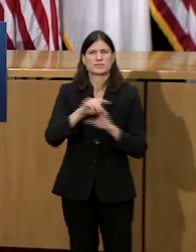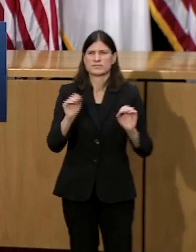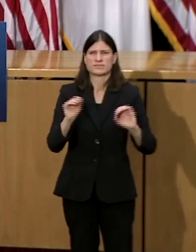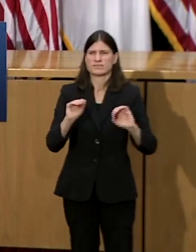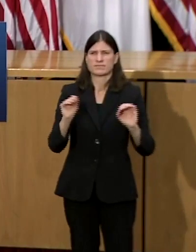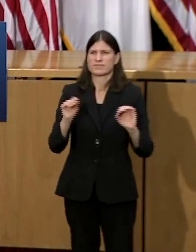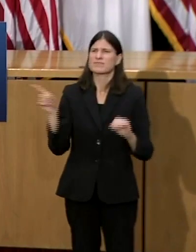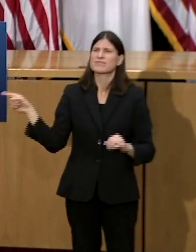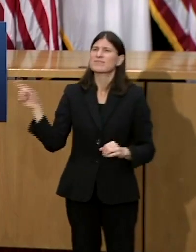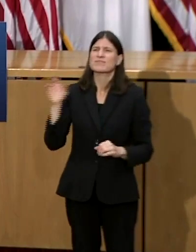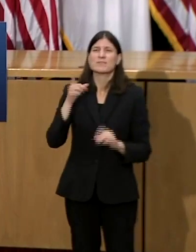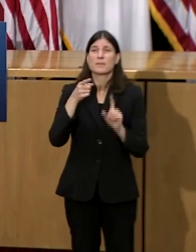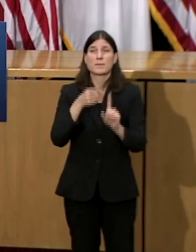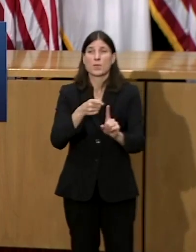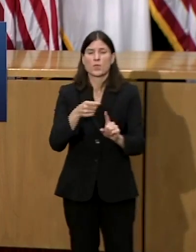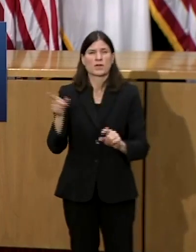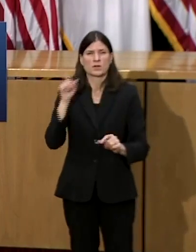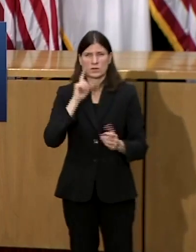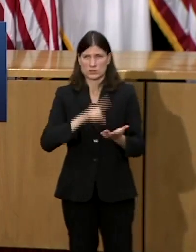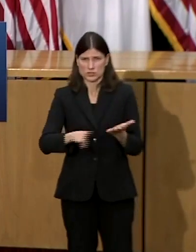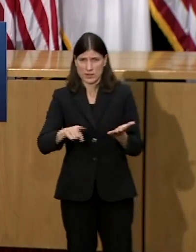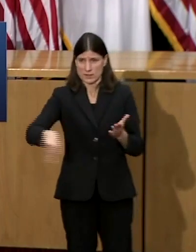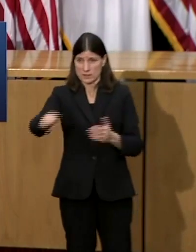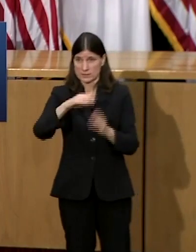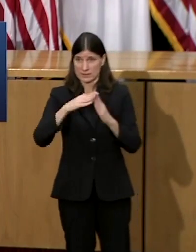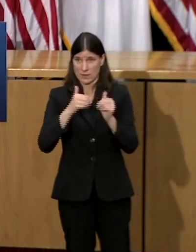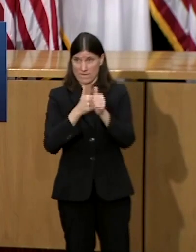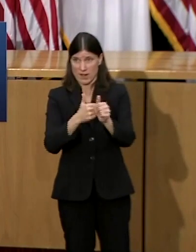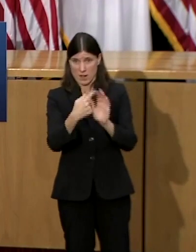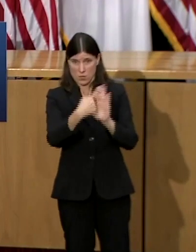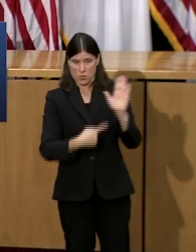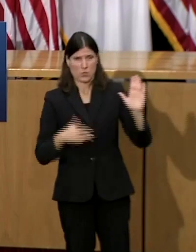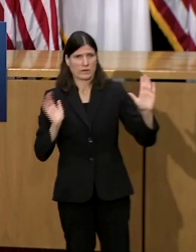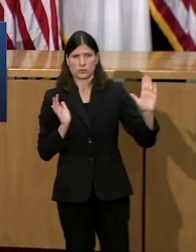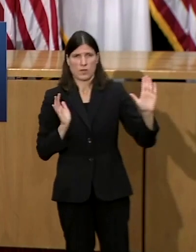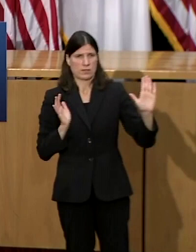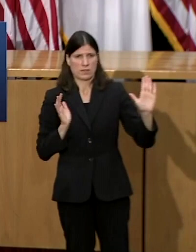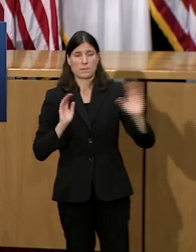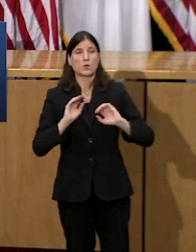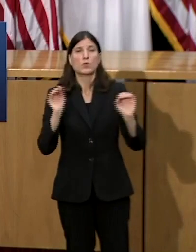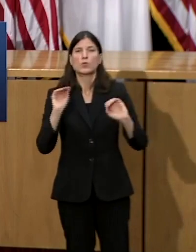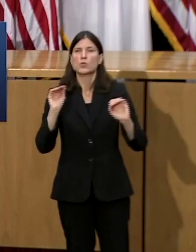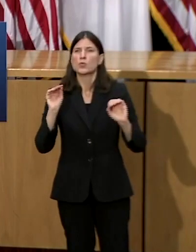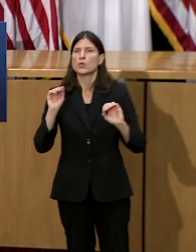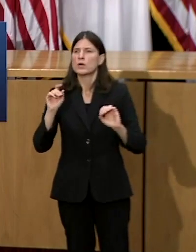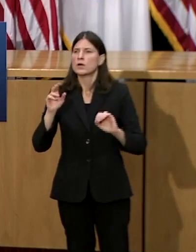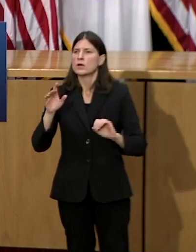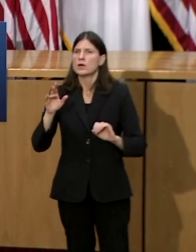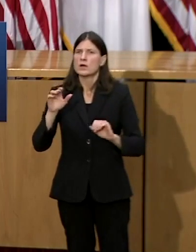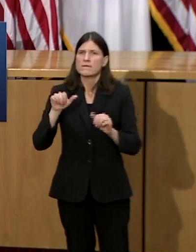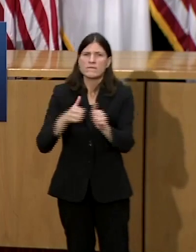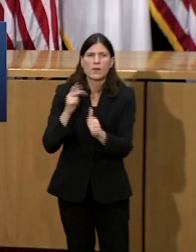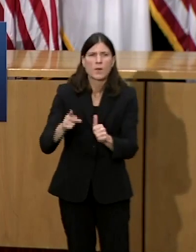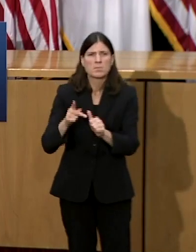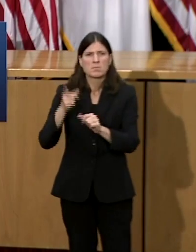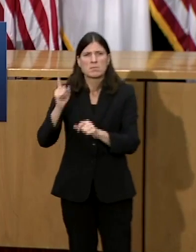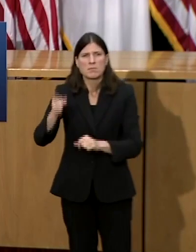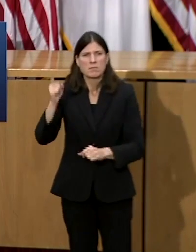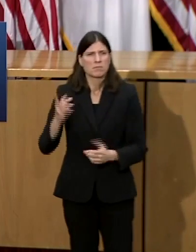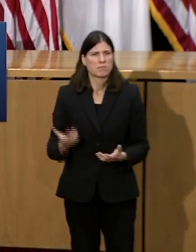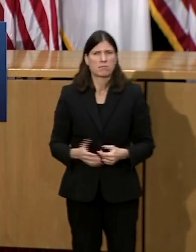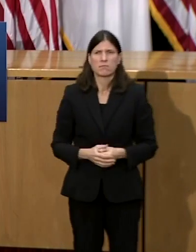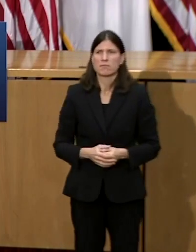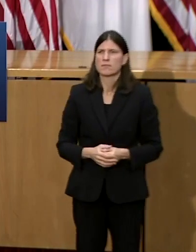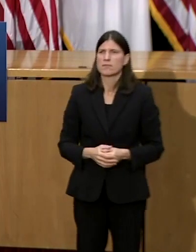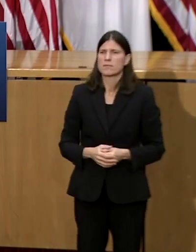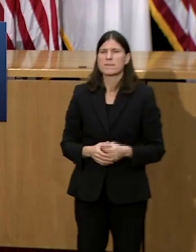Commissioner, Yep. are you saying that communities and school districts in gray, green, and yellow should absolutely be going